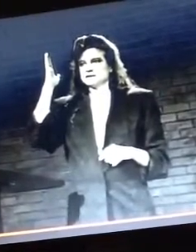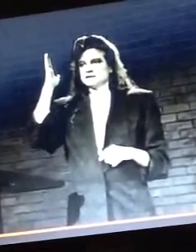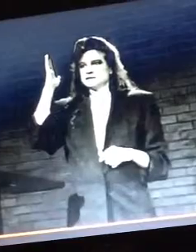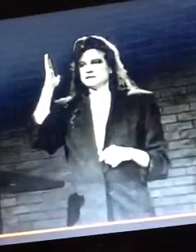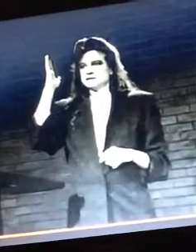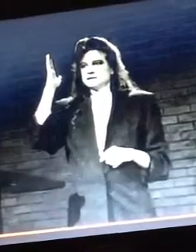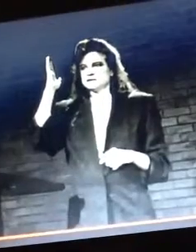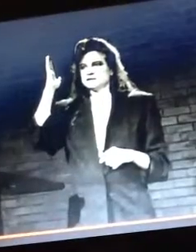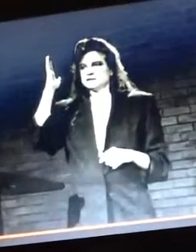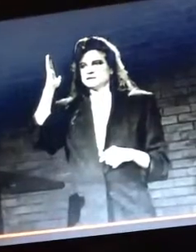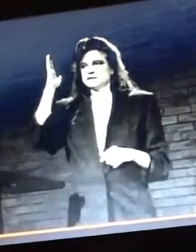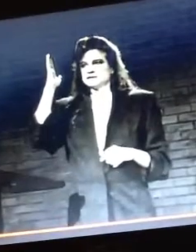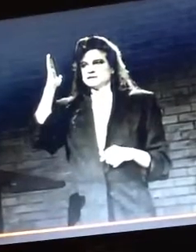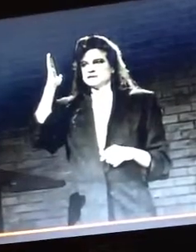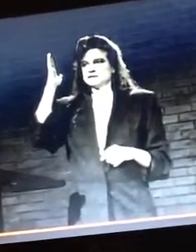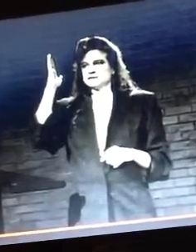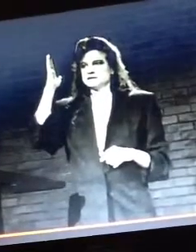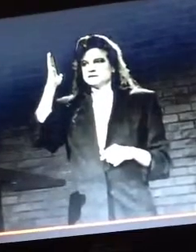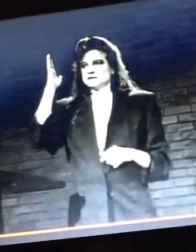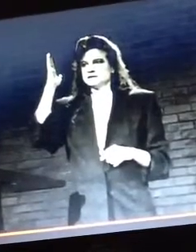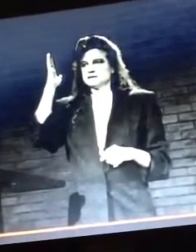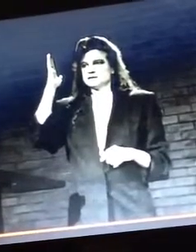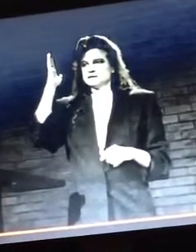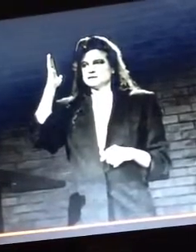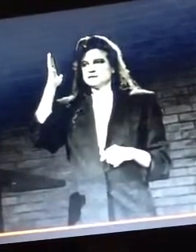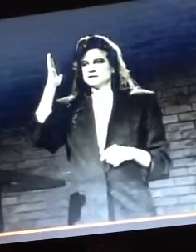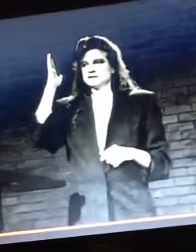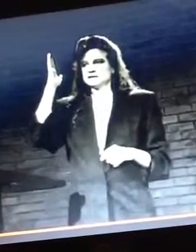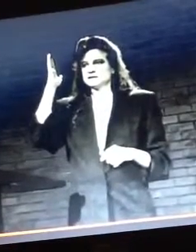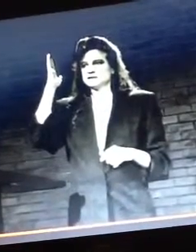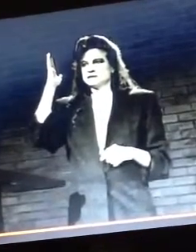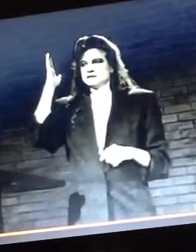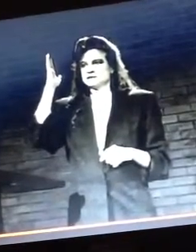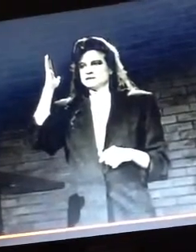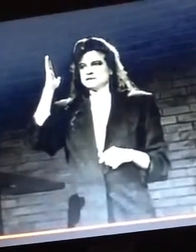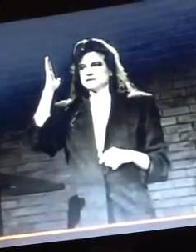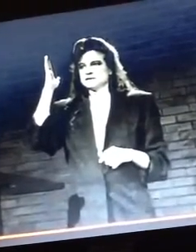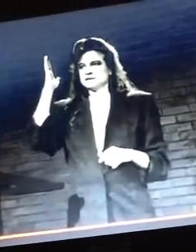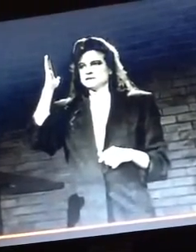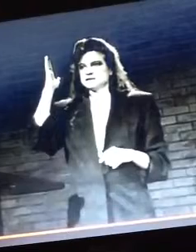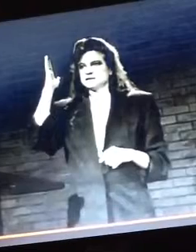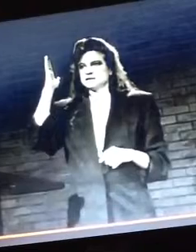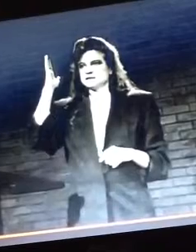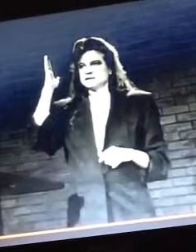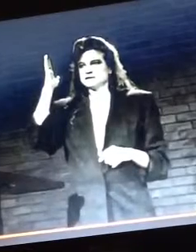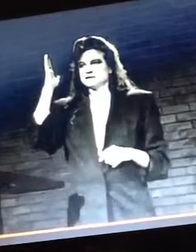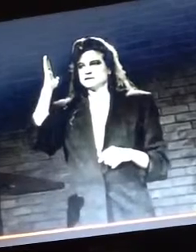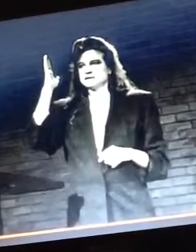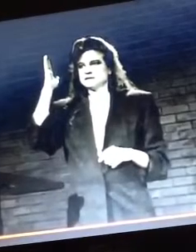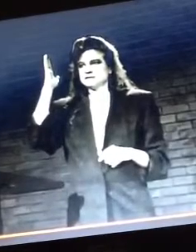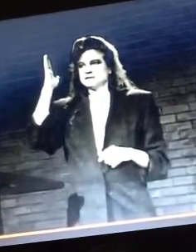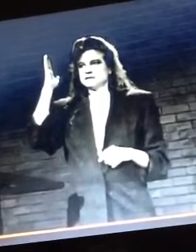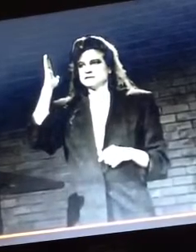requested to have a certified interpreter. The city of Iowa City, the commission of Iowa City, wanted to have a